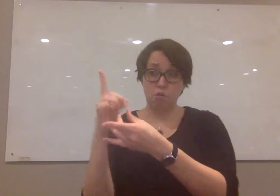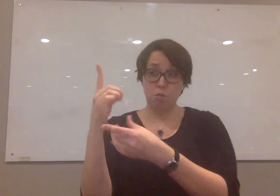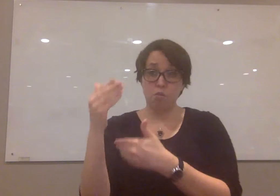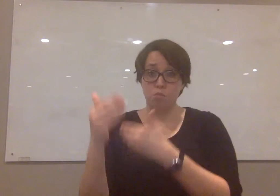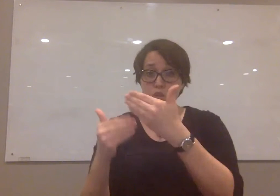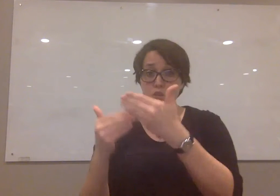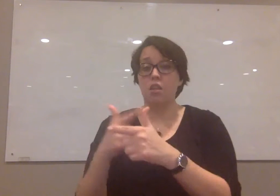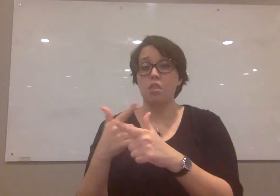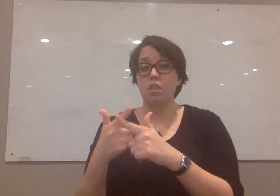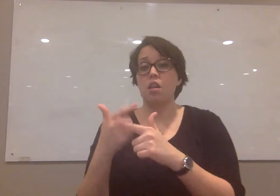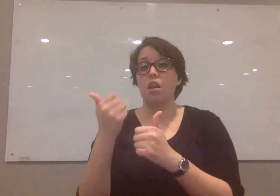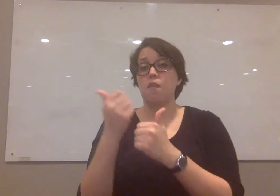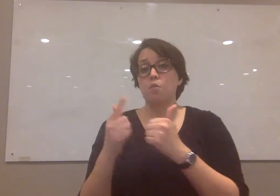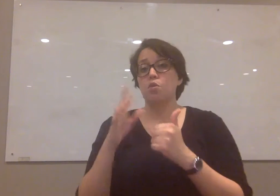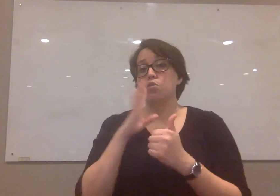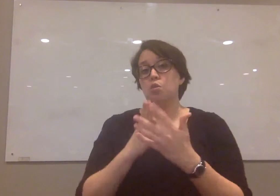talk through to actually set up the queues.